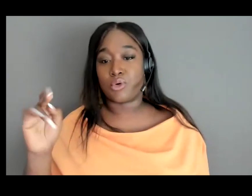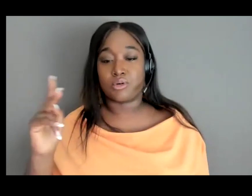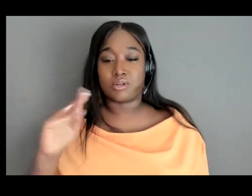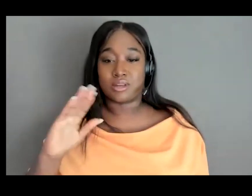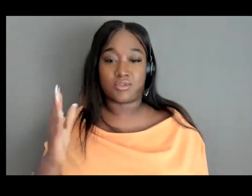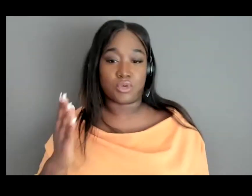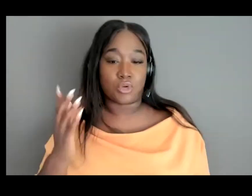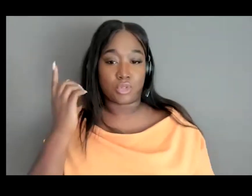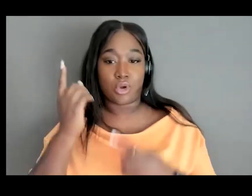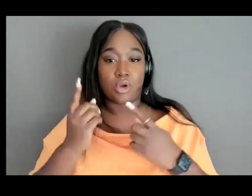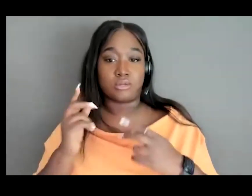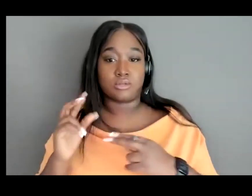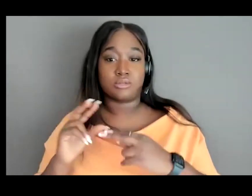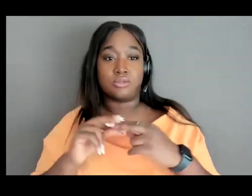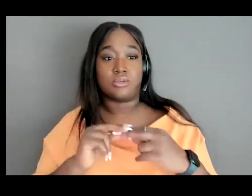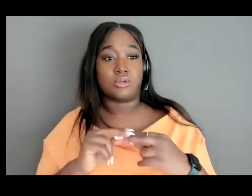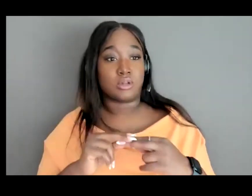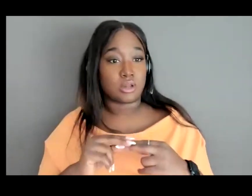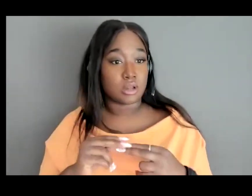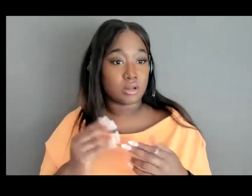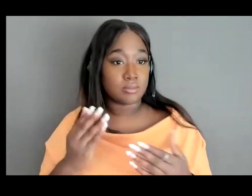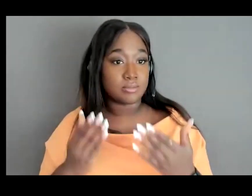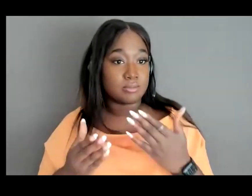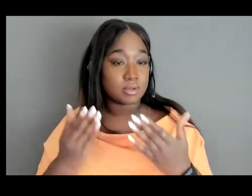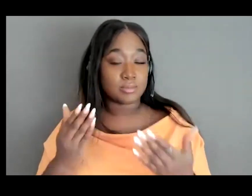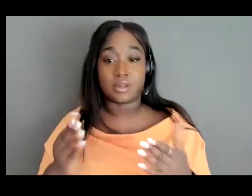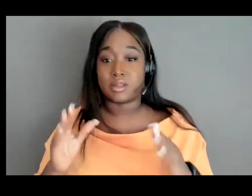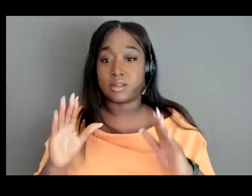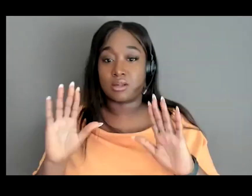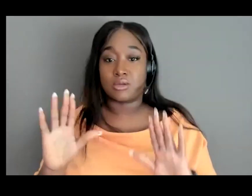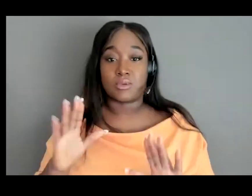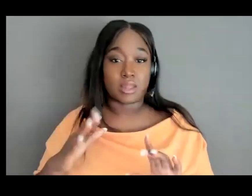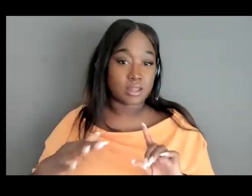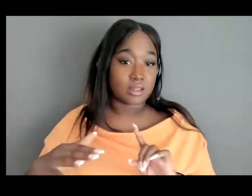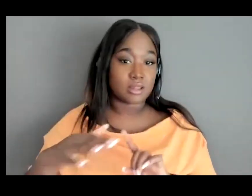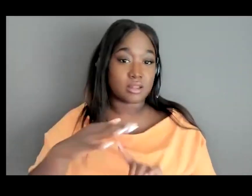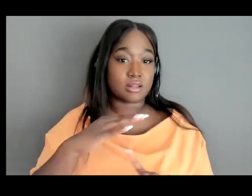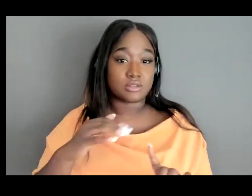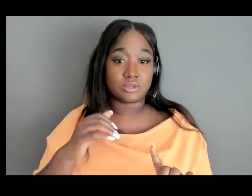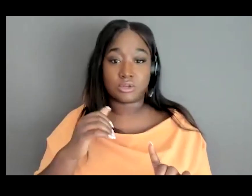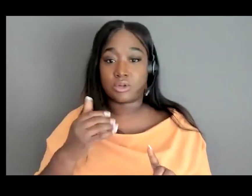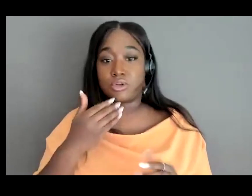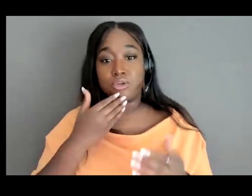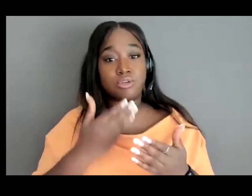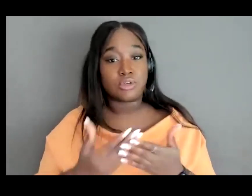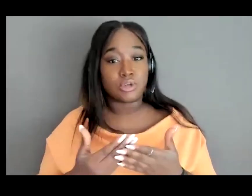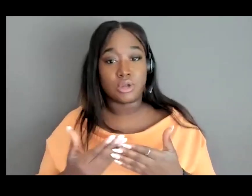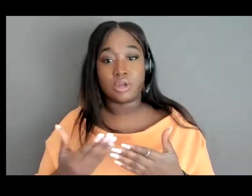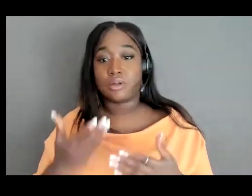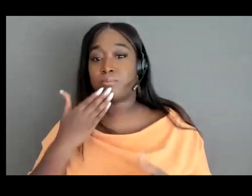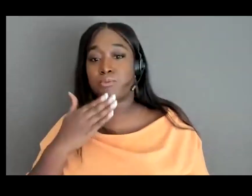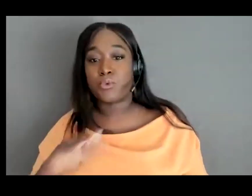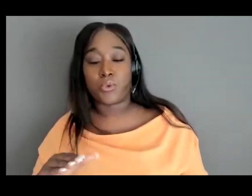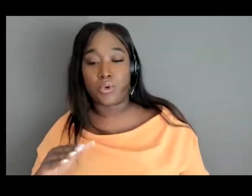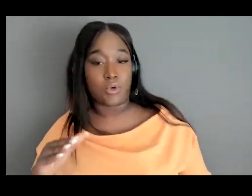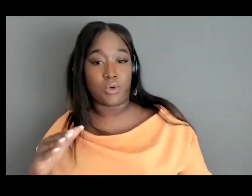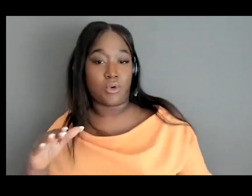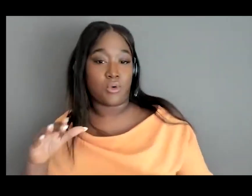Current condition, excellent, good, poor, or unusable, and maintenance data, what was done